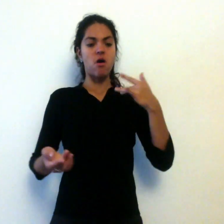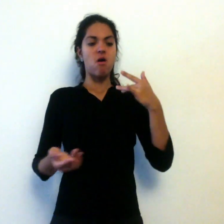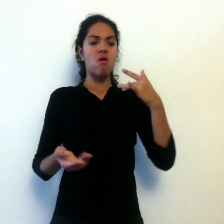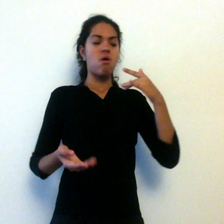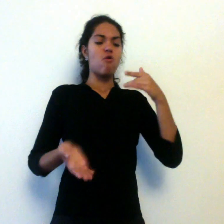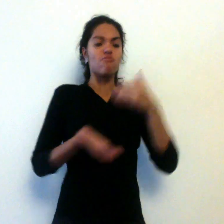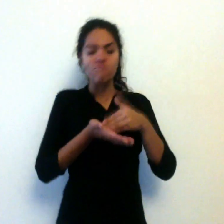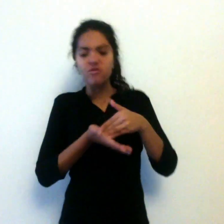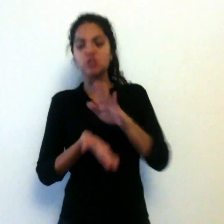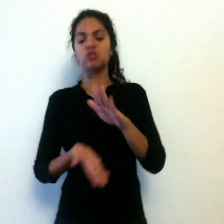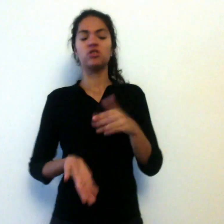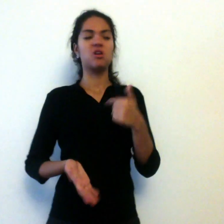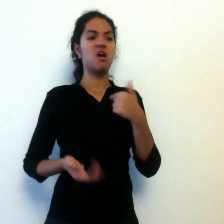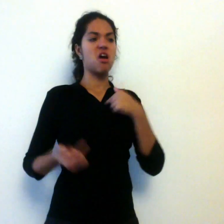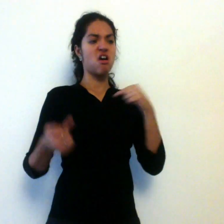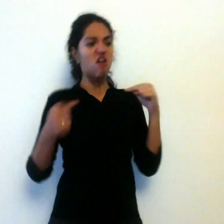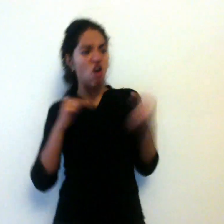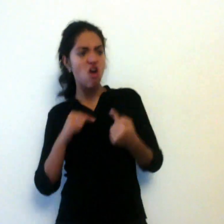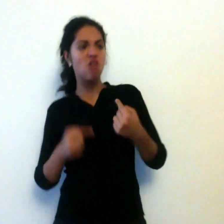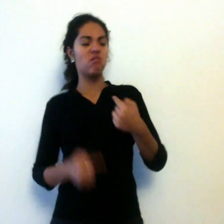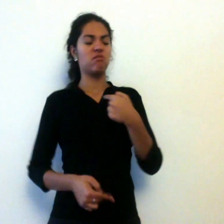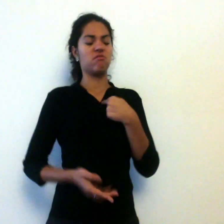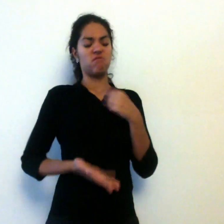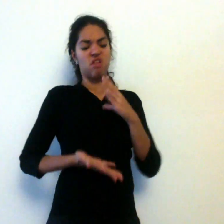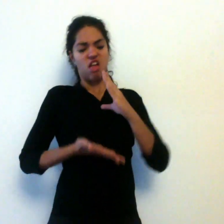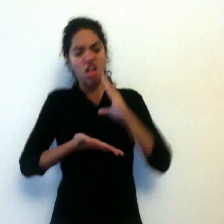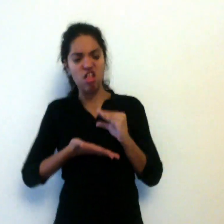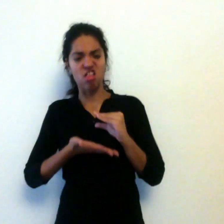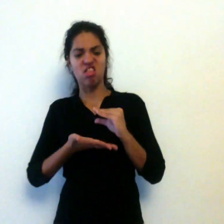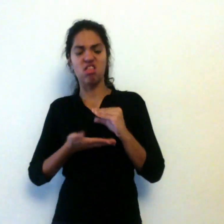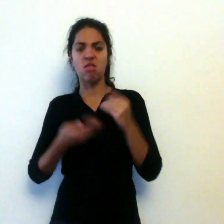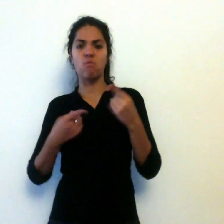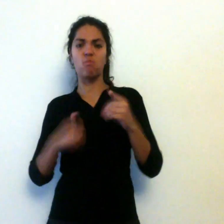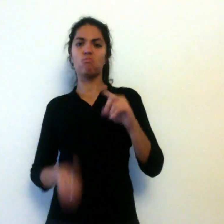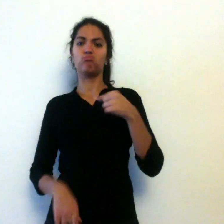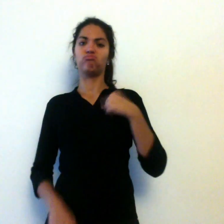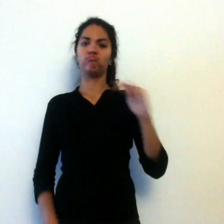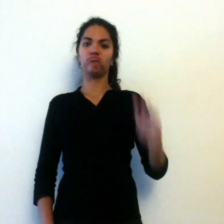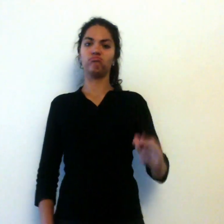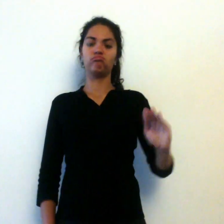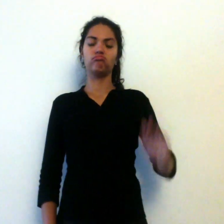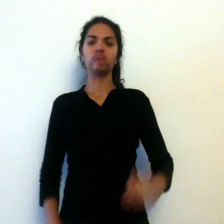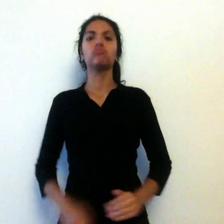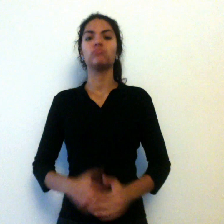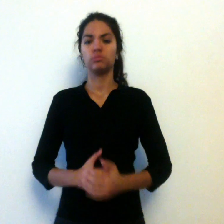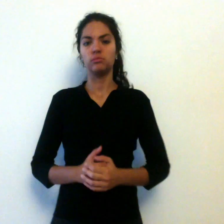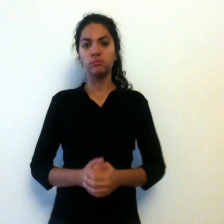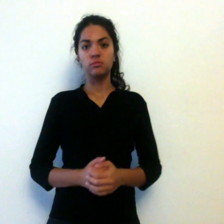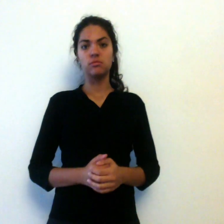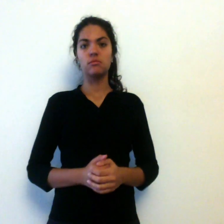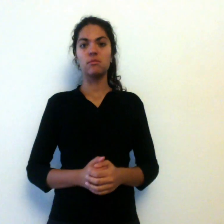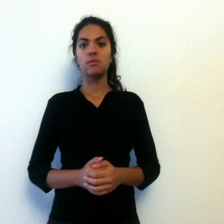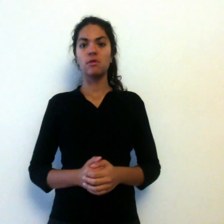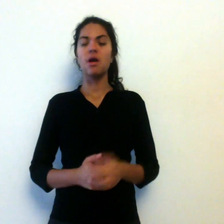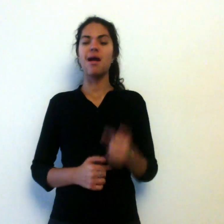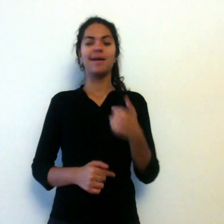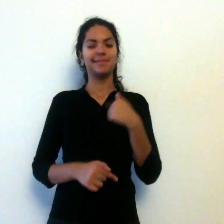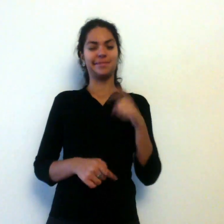mangled, or somehow I felt I was hurt. And I want to be very careful with what I say because this can be